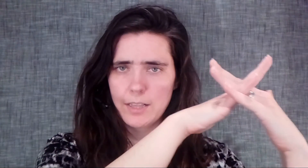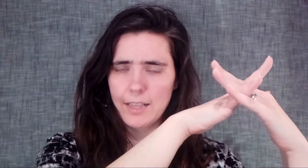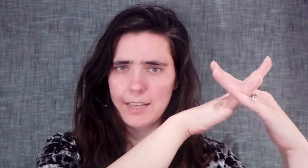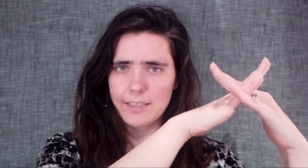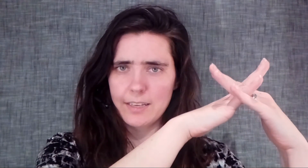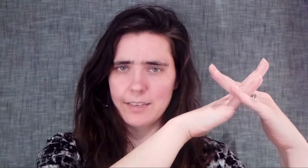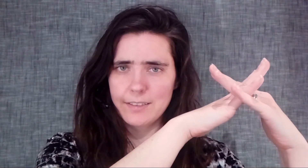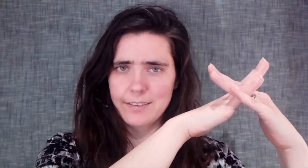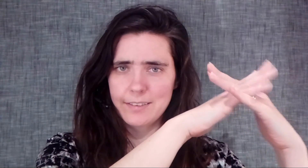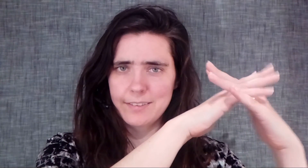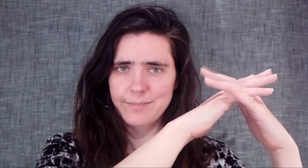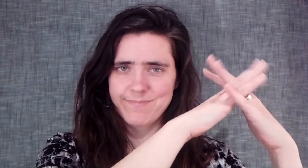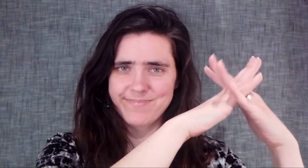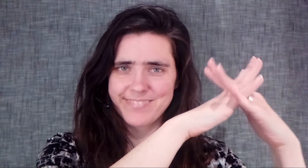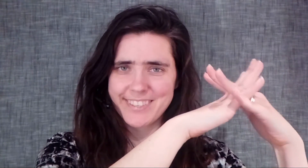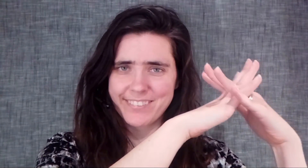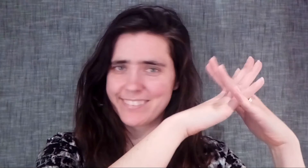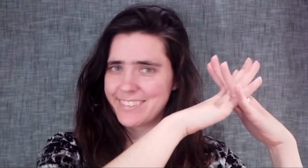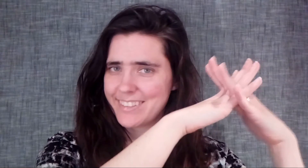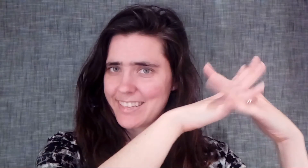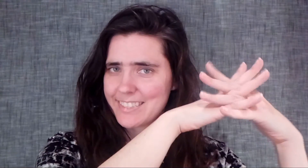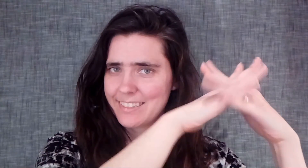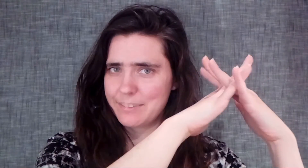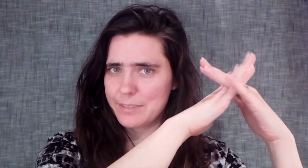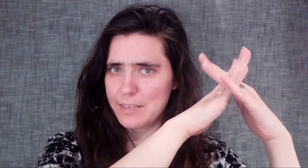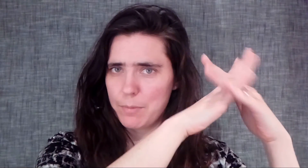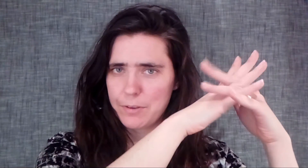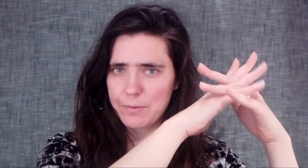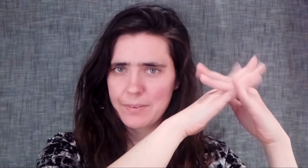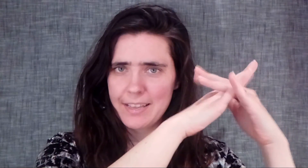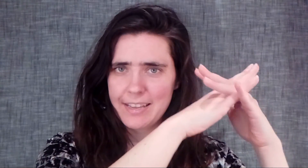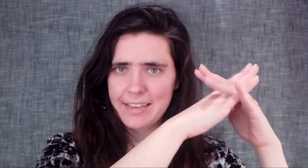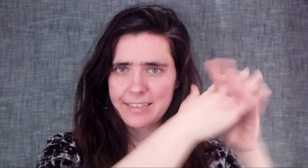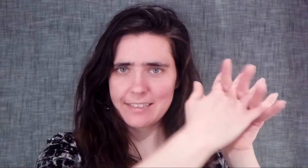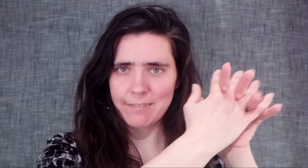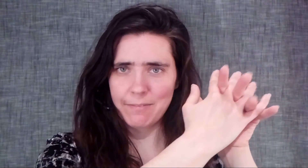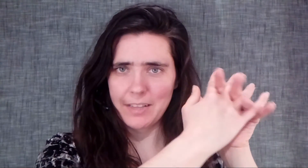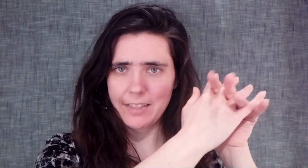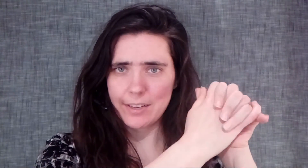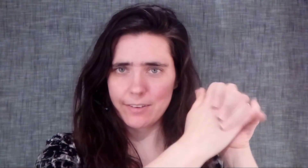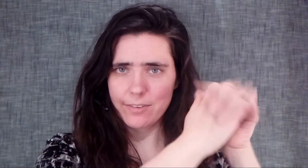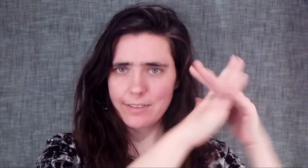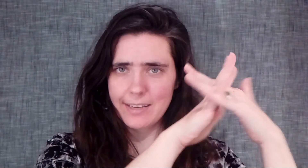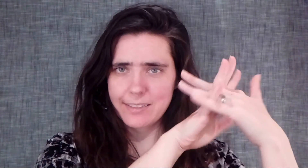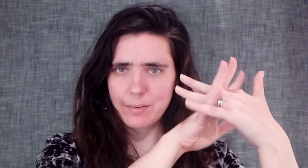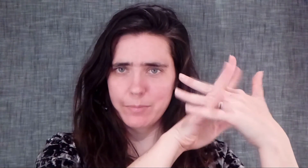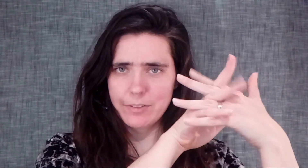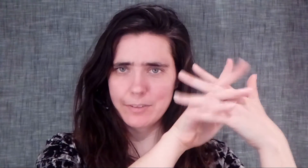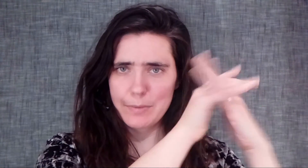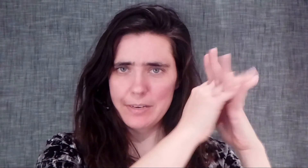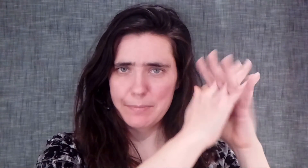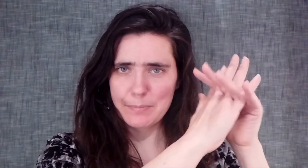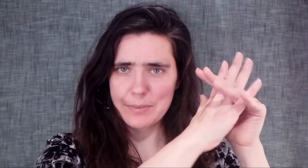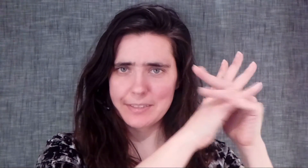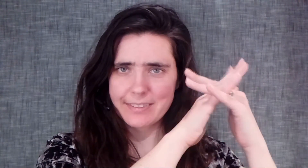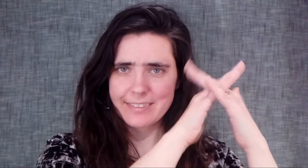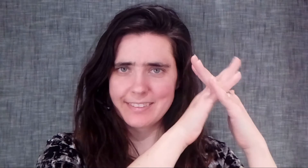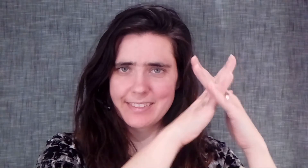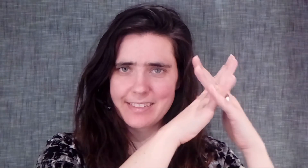like that. So, nice little W. Doesn't really look at all like a W to me, but